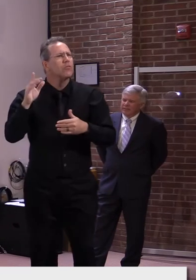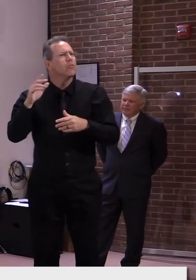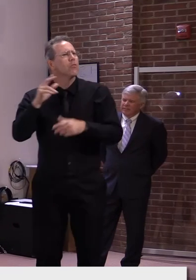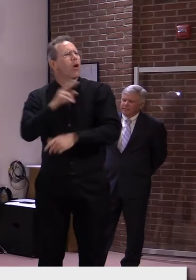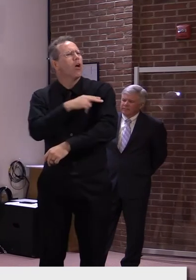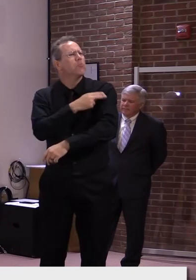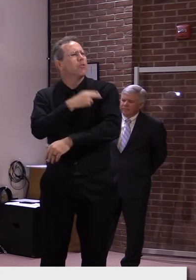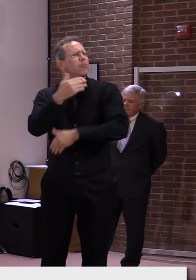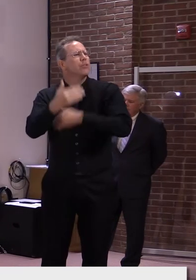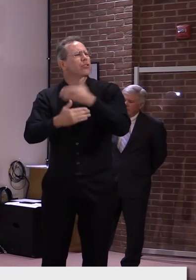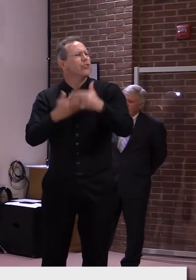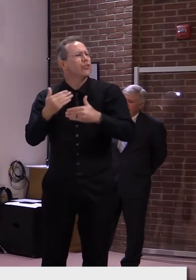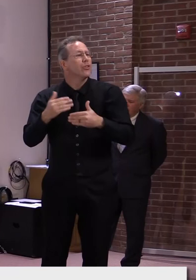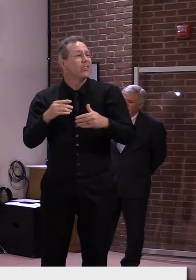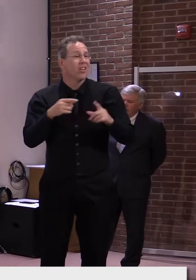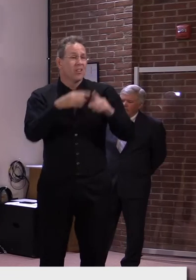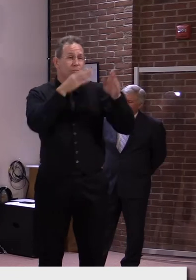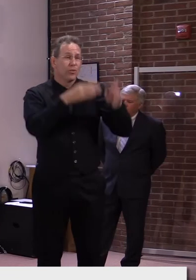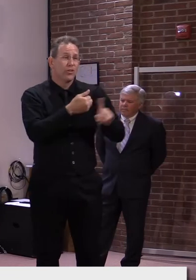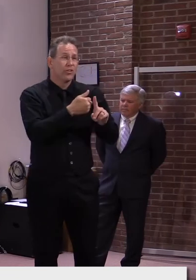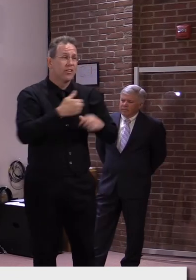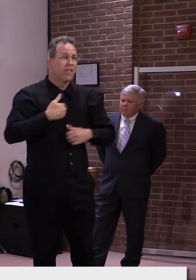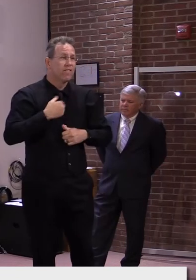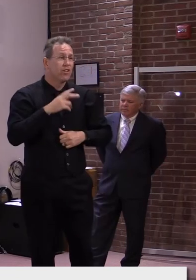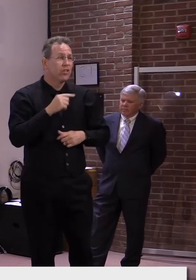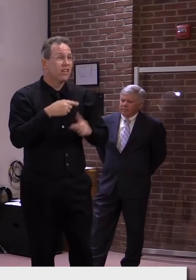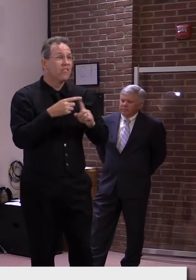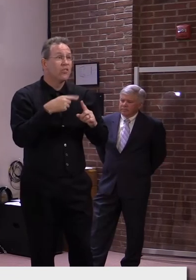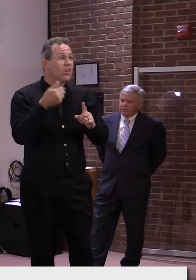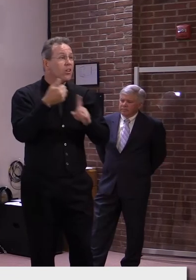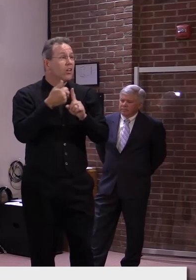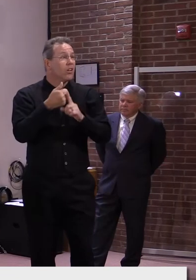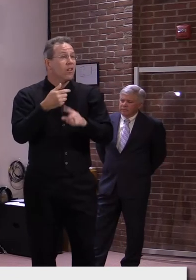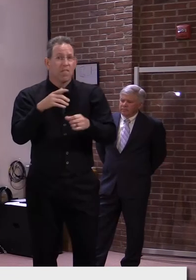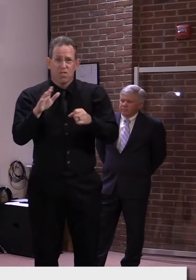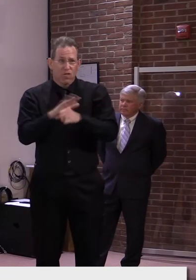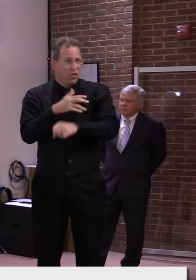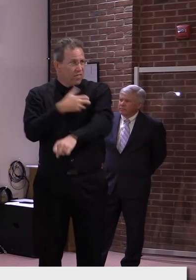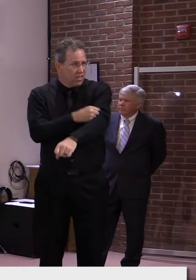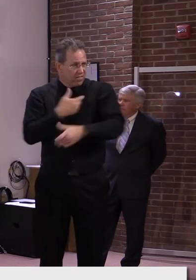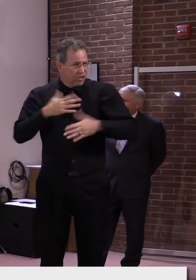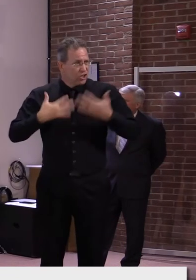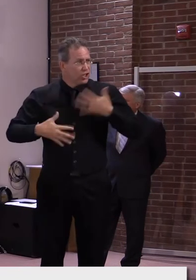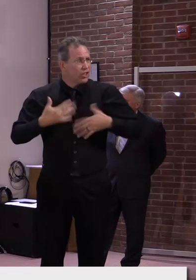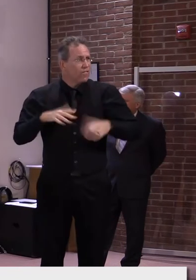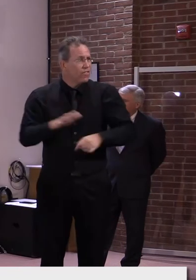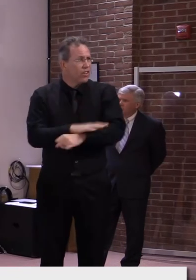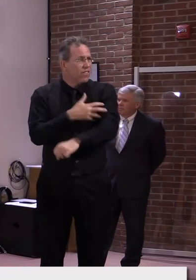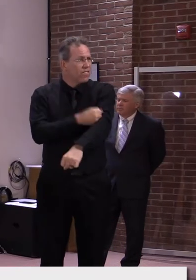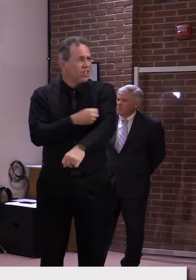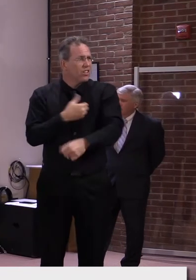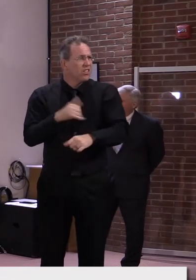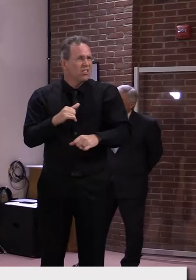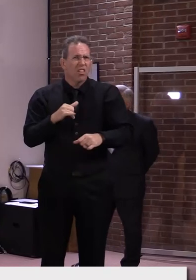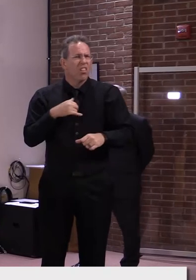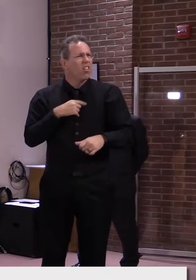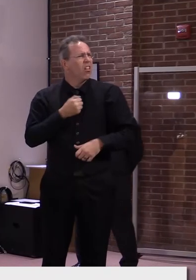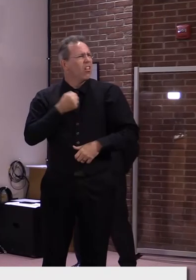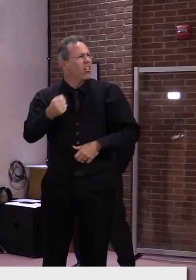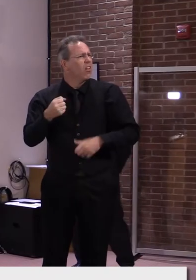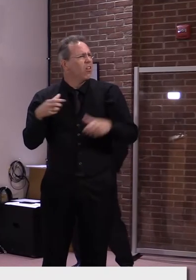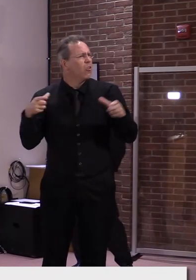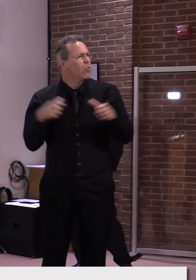even though he's been fully vaccinated, he still has to do a short quarantine, still has to do a negative test before the